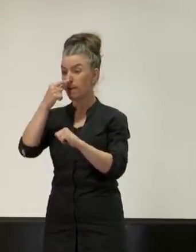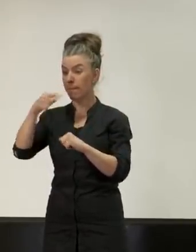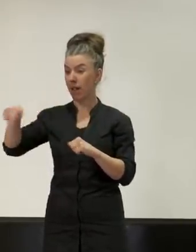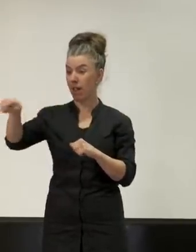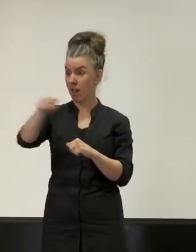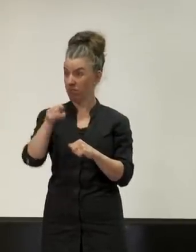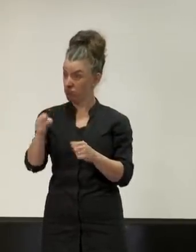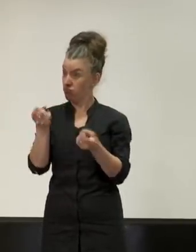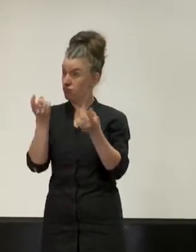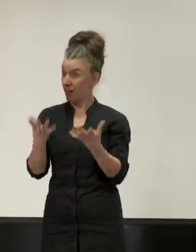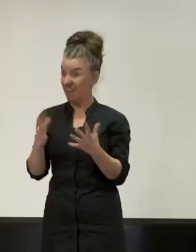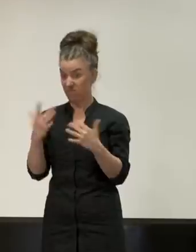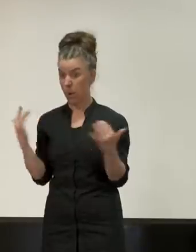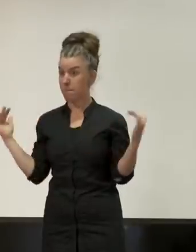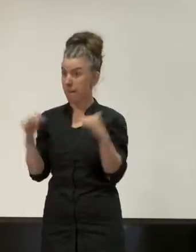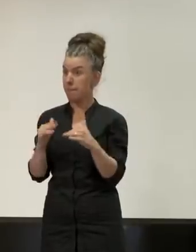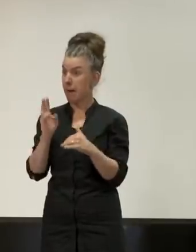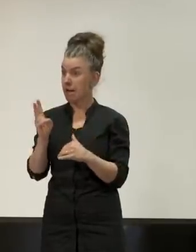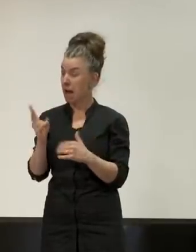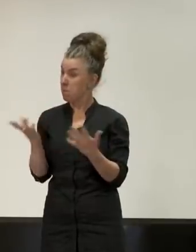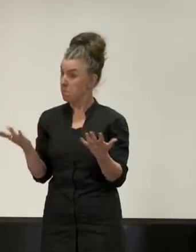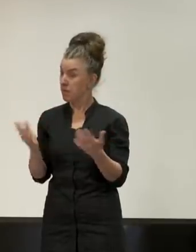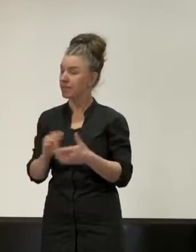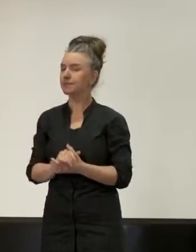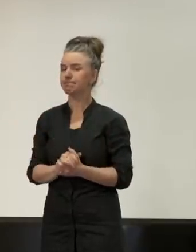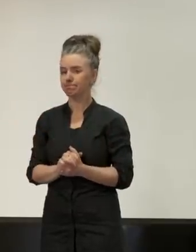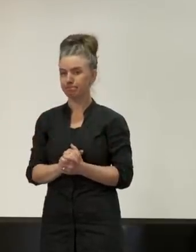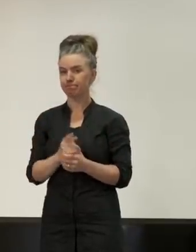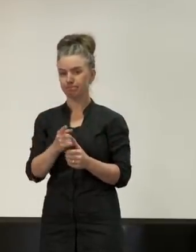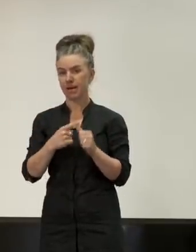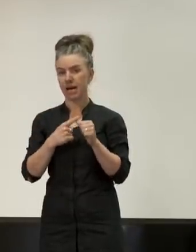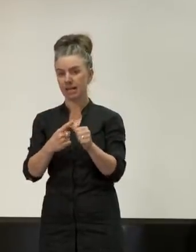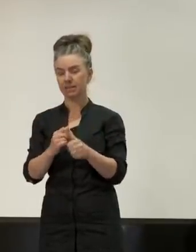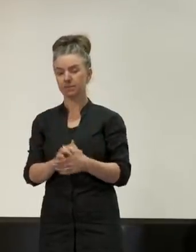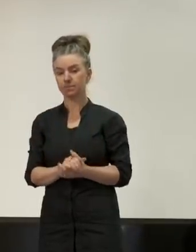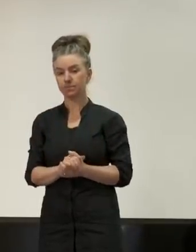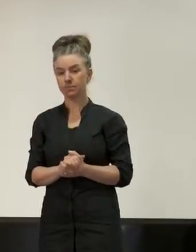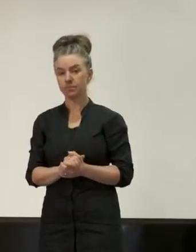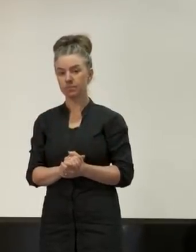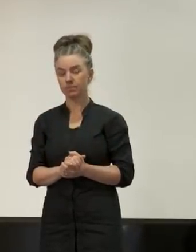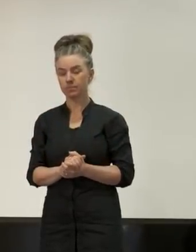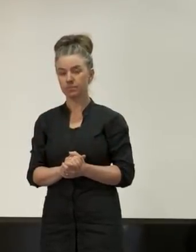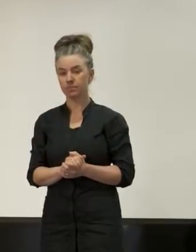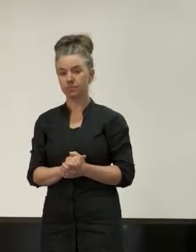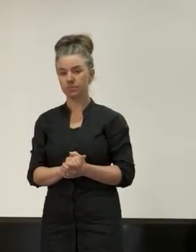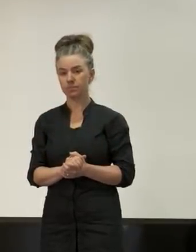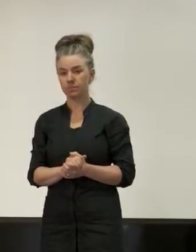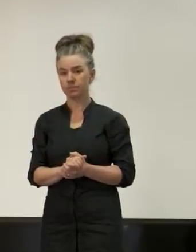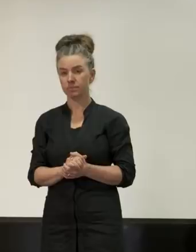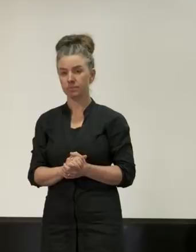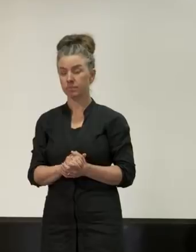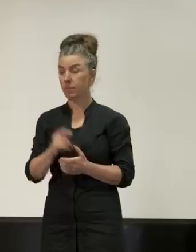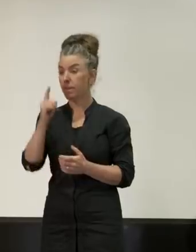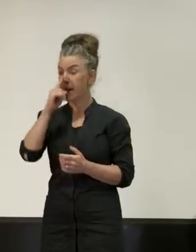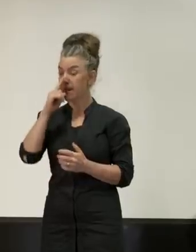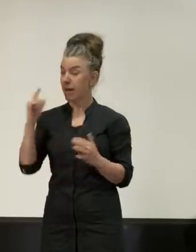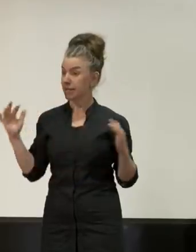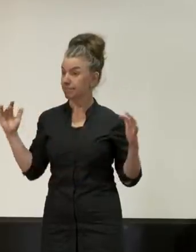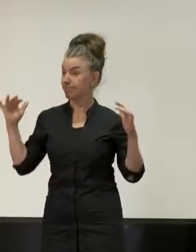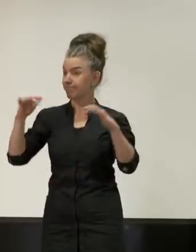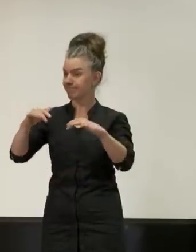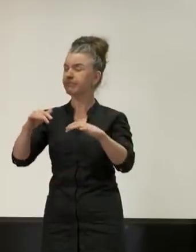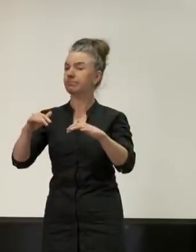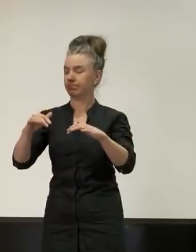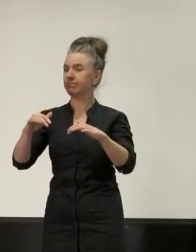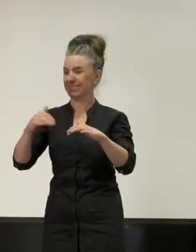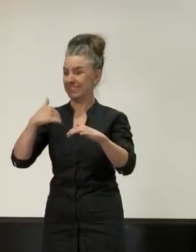are to ramp up that quickly? Well, and this is where actually, regardless of the reason people are coming together, for those larger events, it is a matter